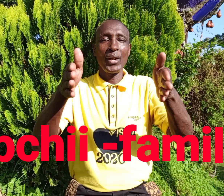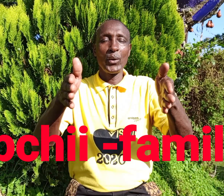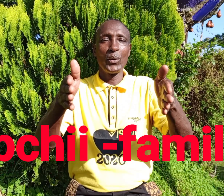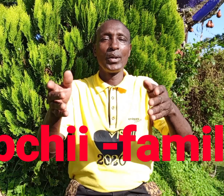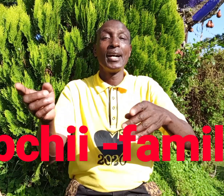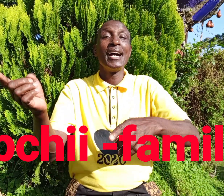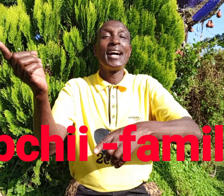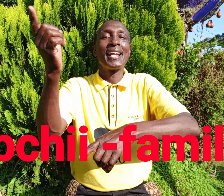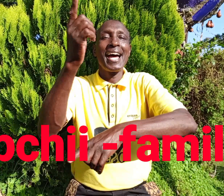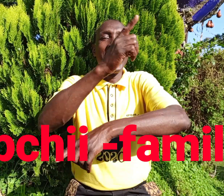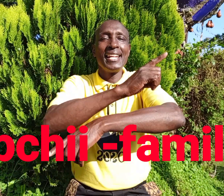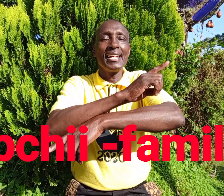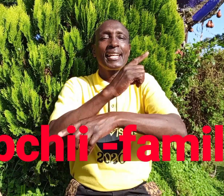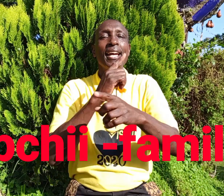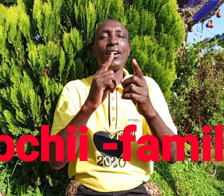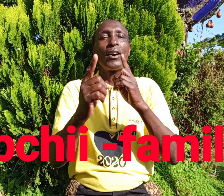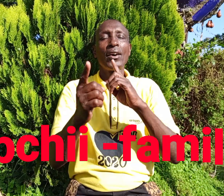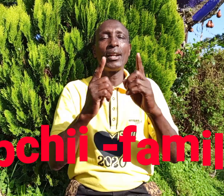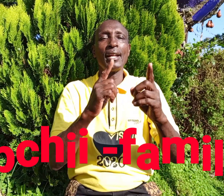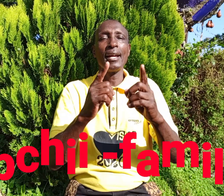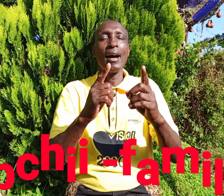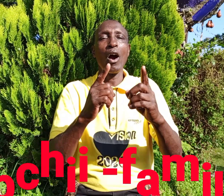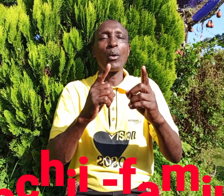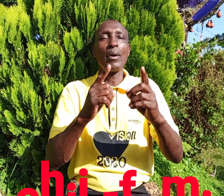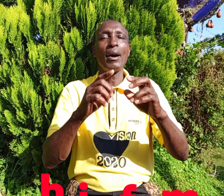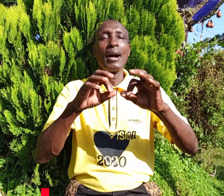Hello, rani keng'olole akobo